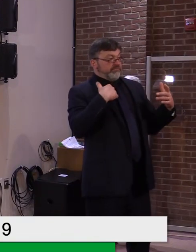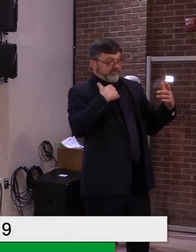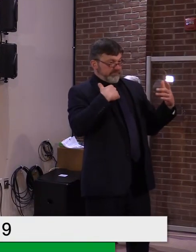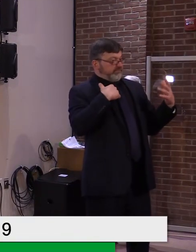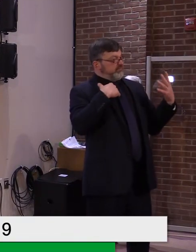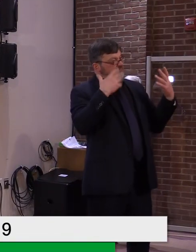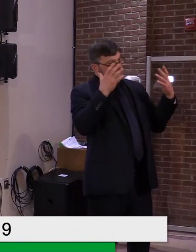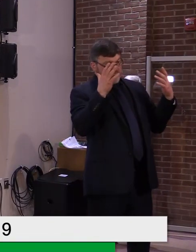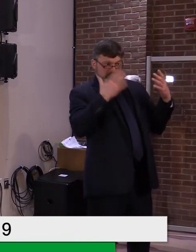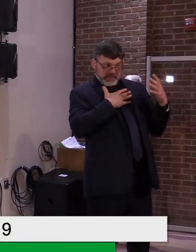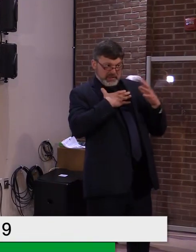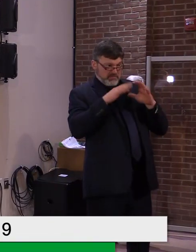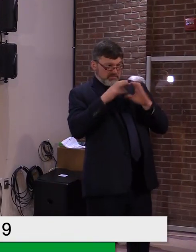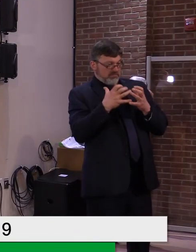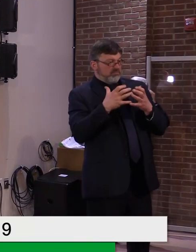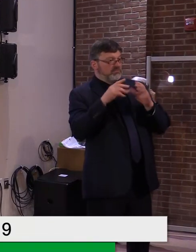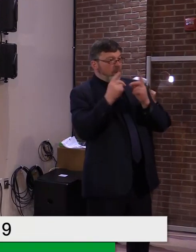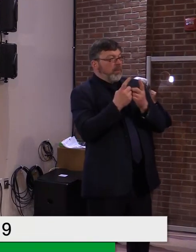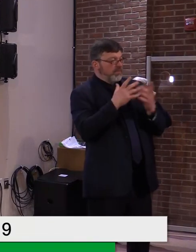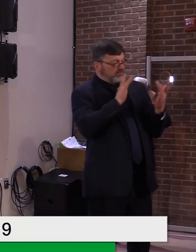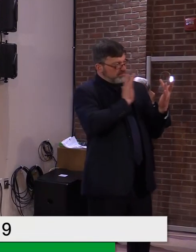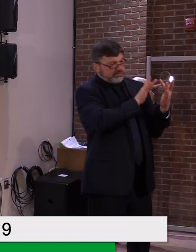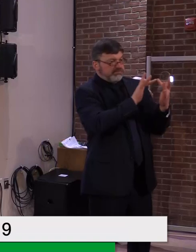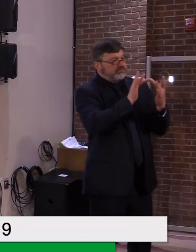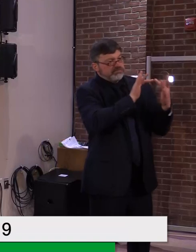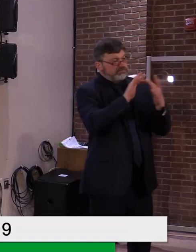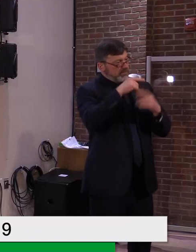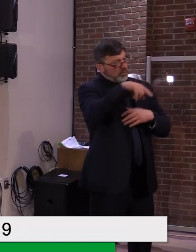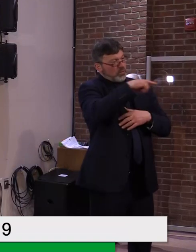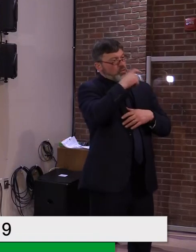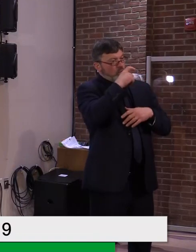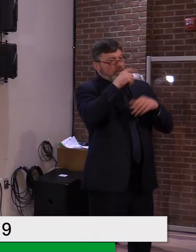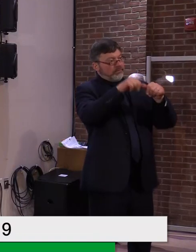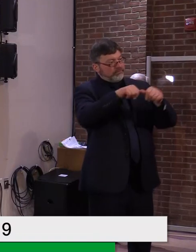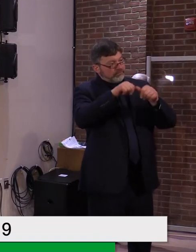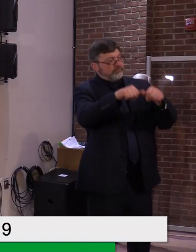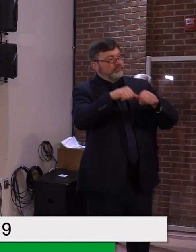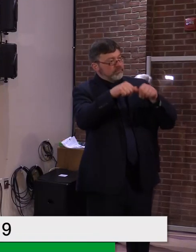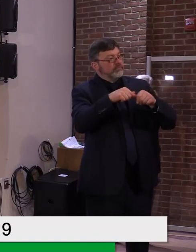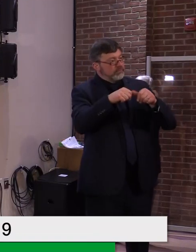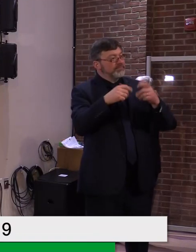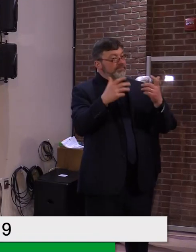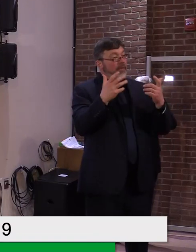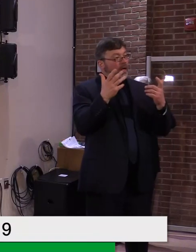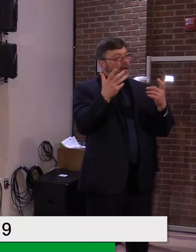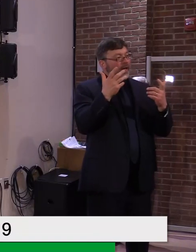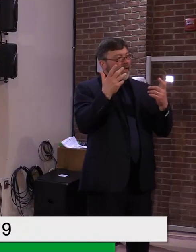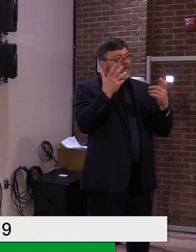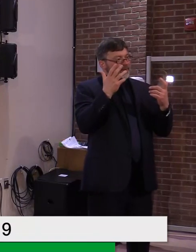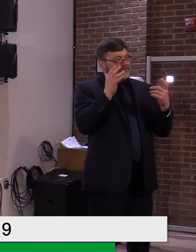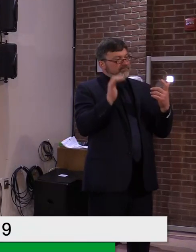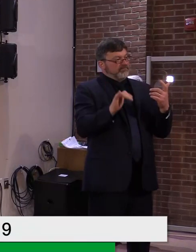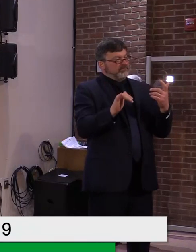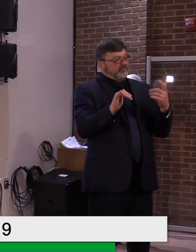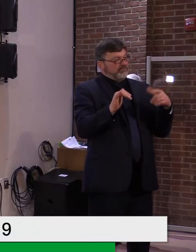is. I do not have a number for you for the first question on the number of young people who are in that